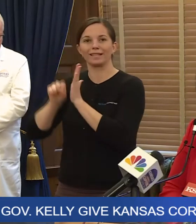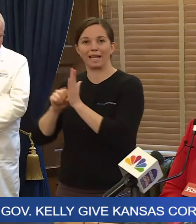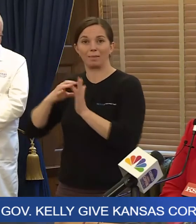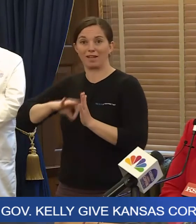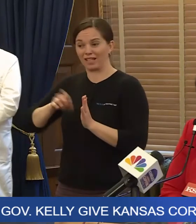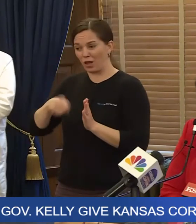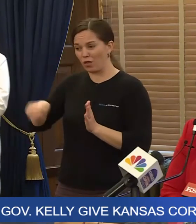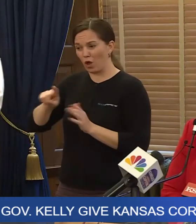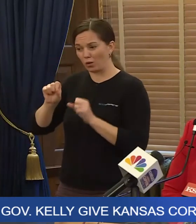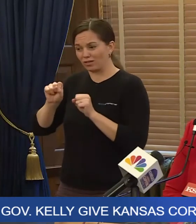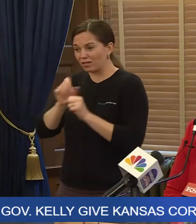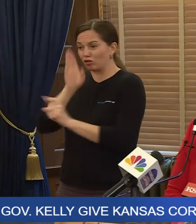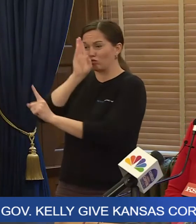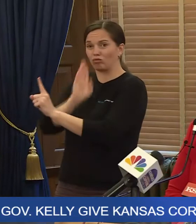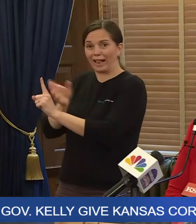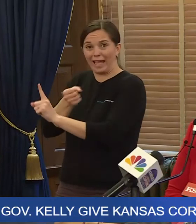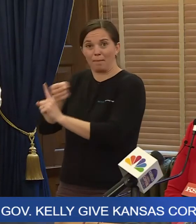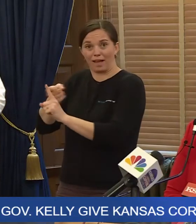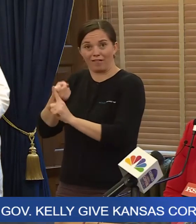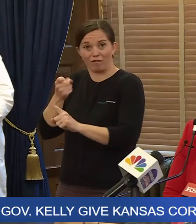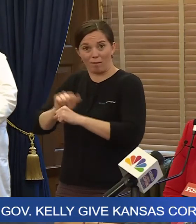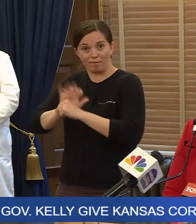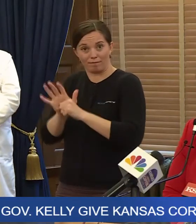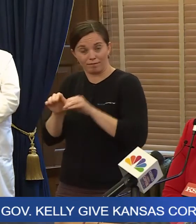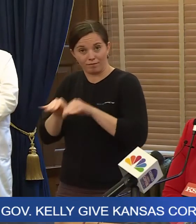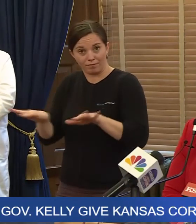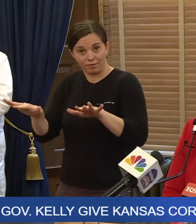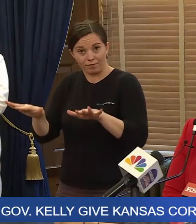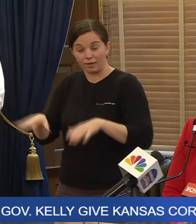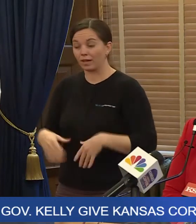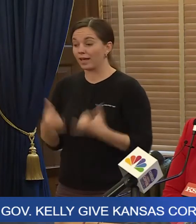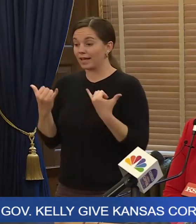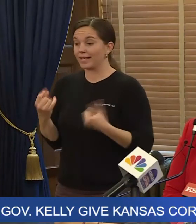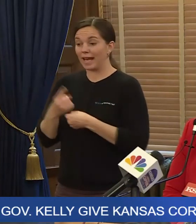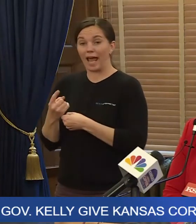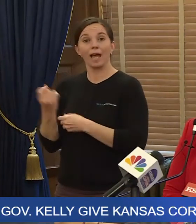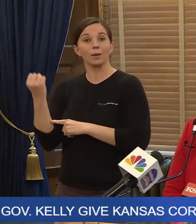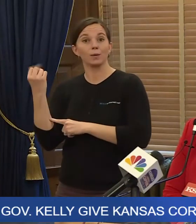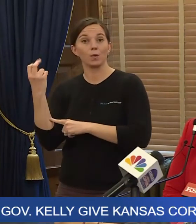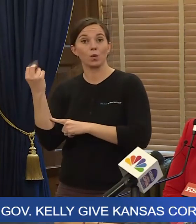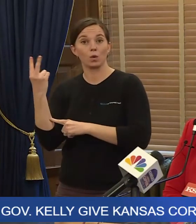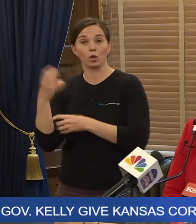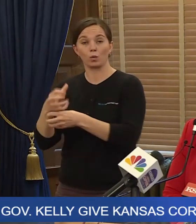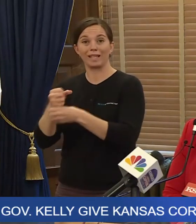impacted directly by COVID-19. And as of noon today, we have received